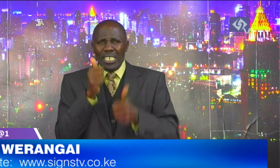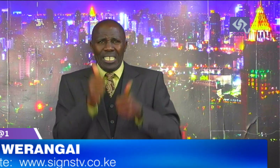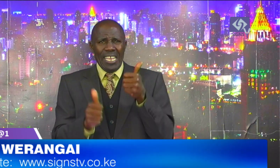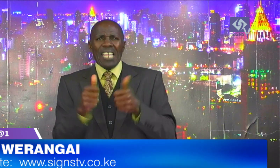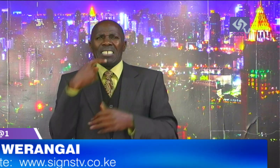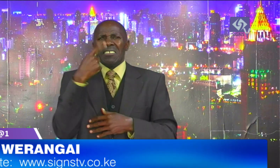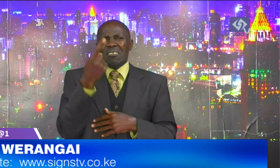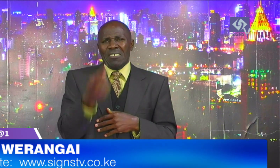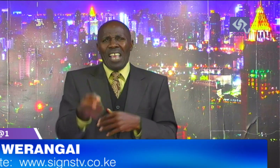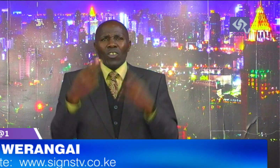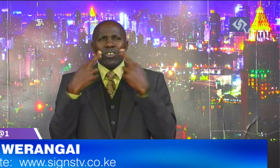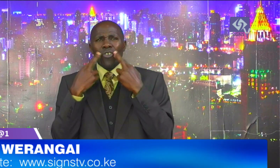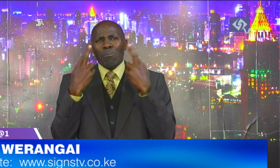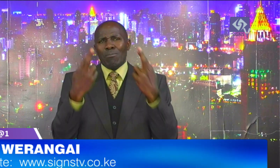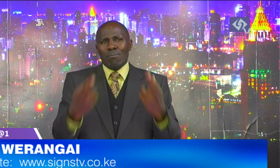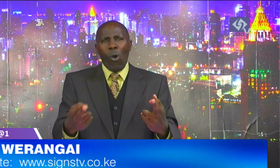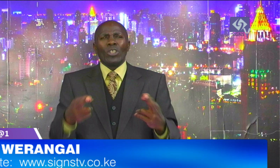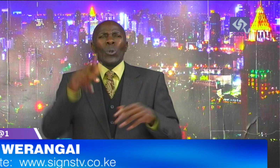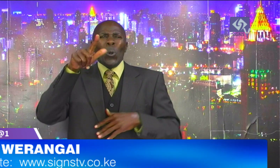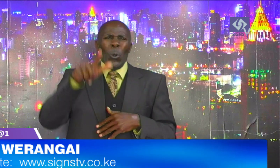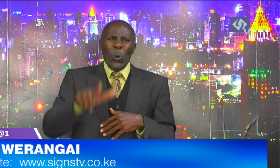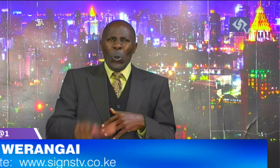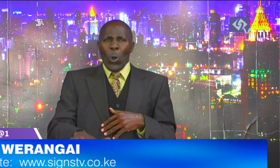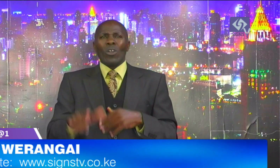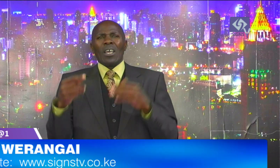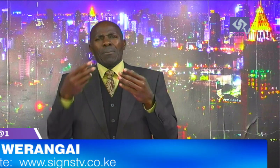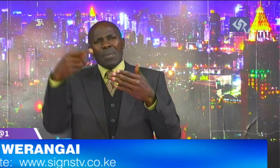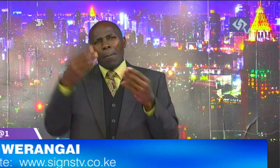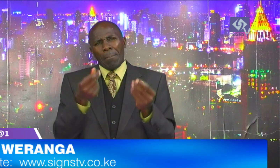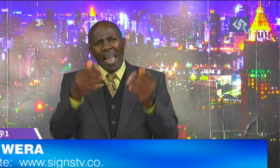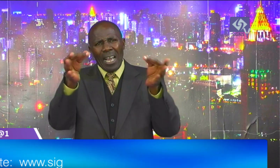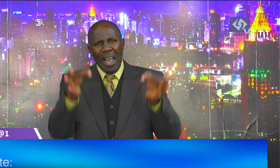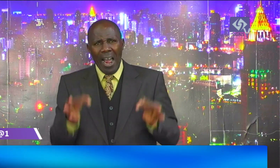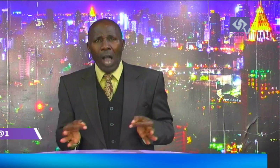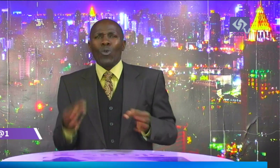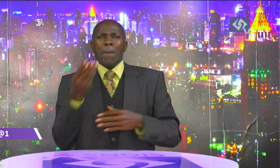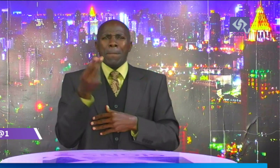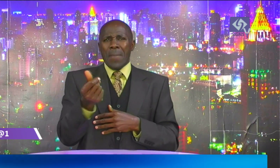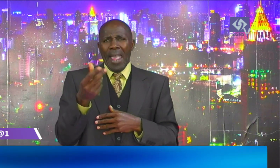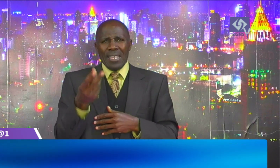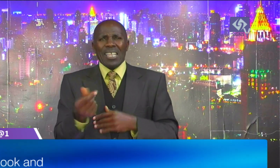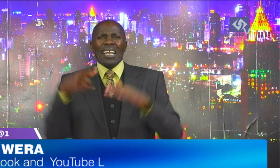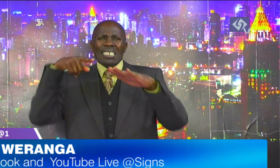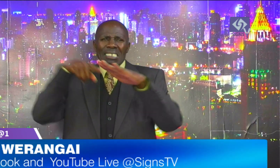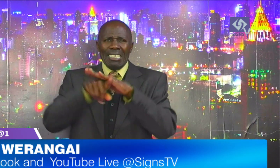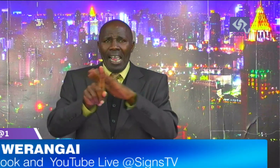which they say has resulted in a decrease in the amount of money available for these